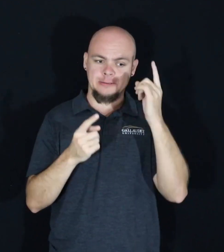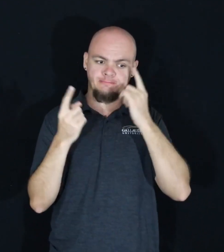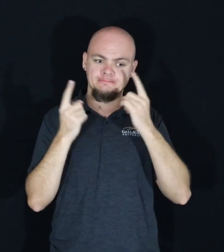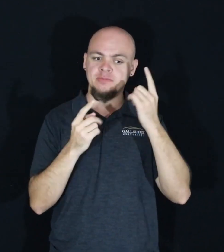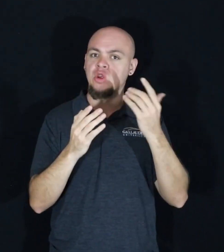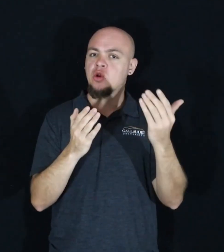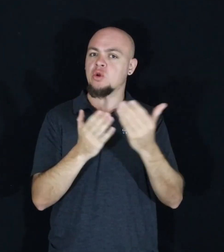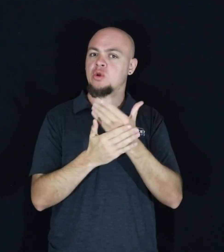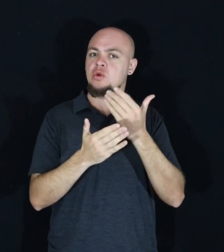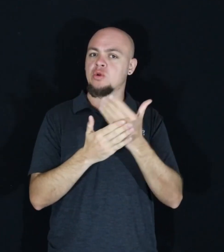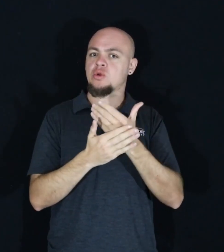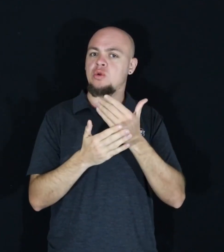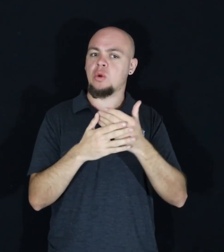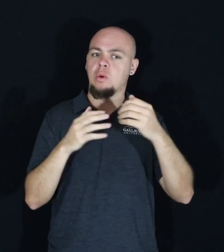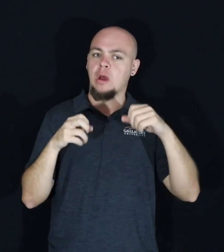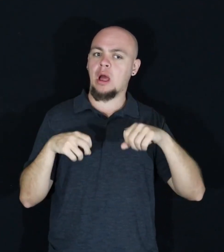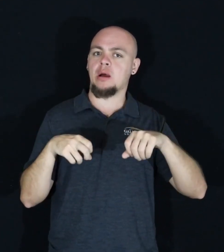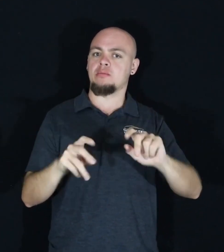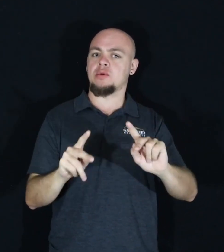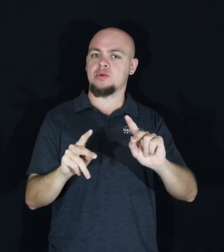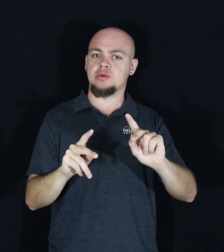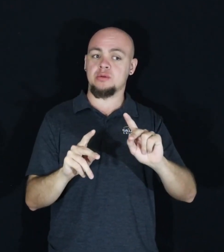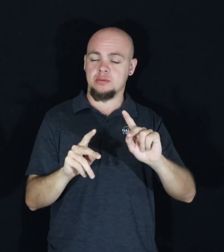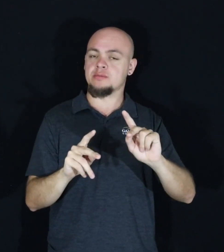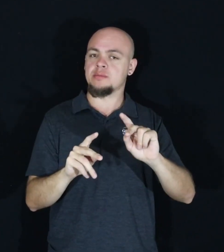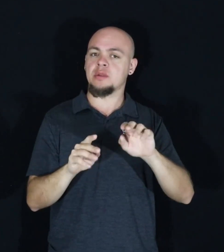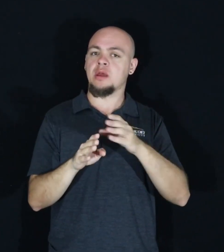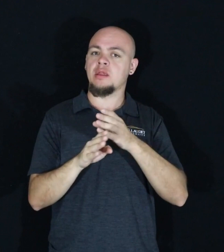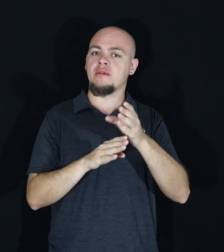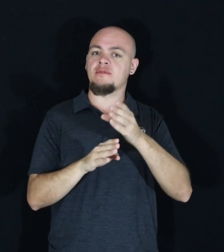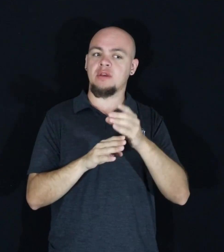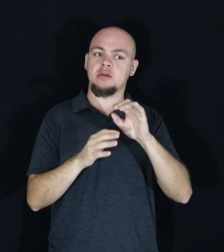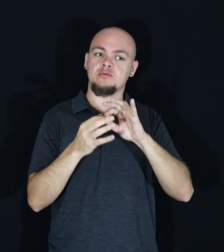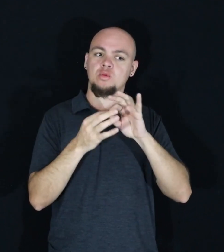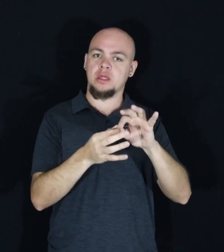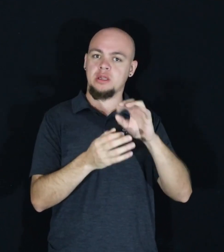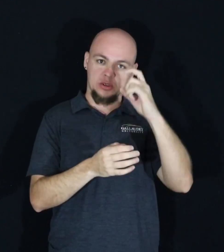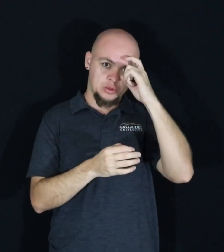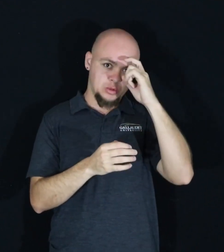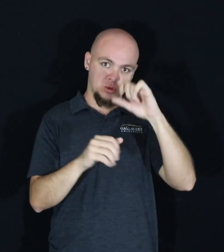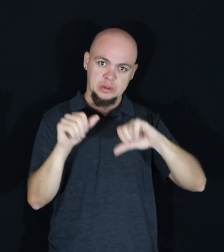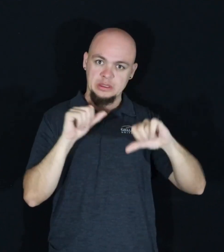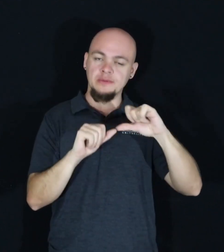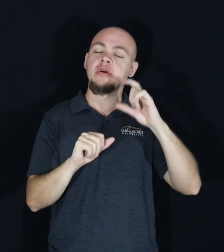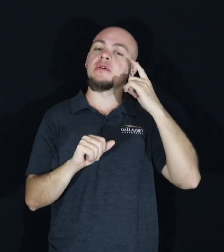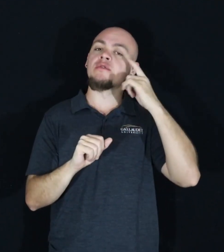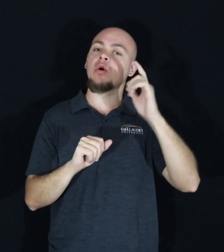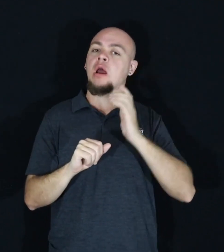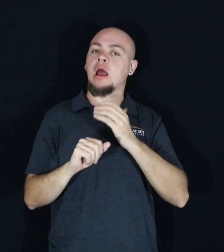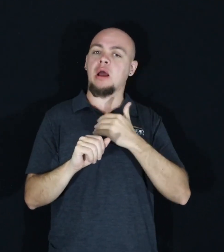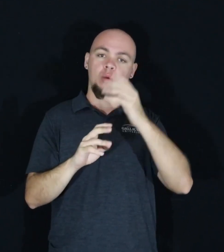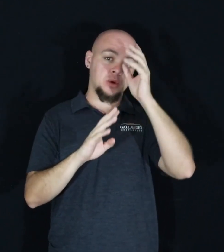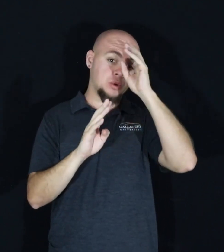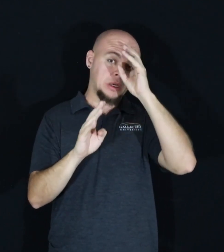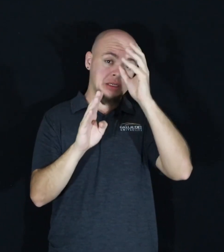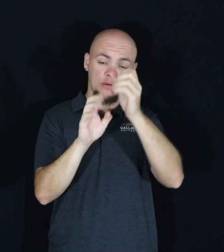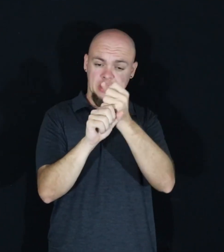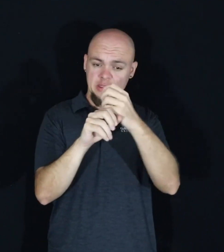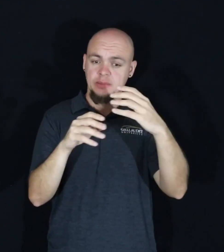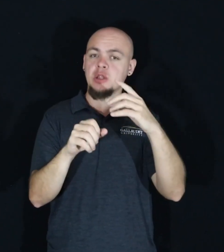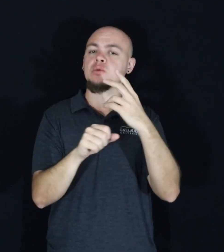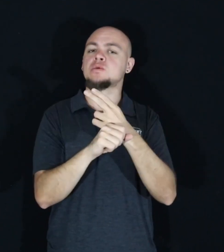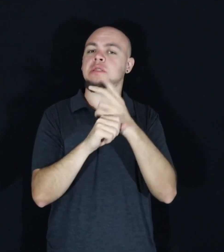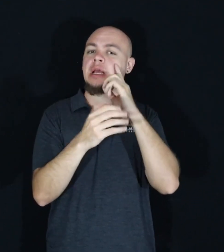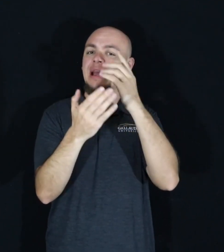new window of opportunity opened by the field of neuroscience in order to expand our creativity through